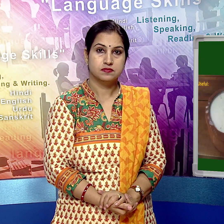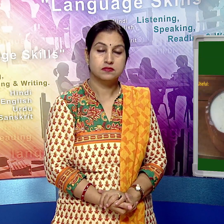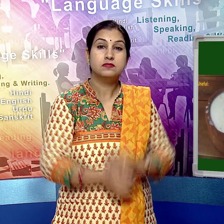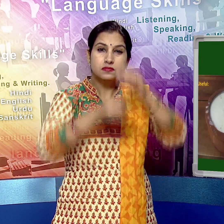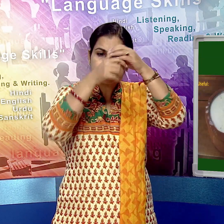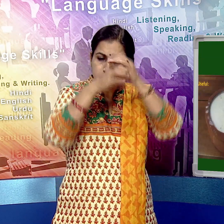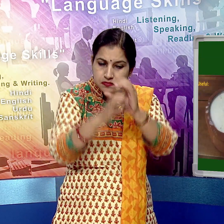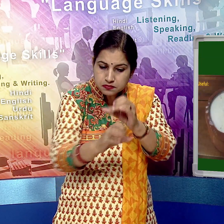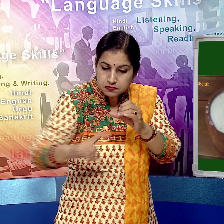Microorganisms.